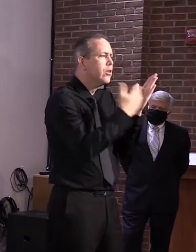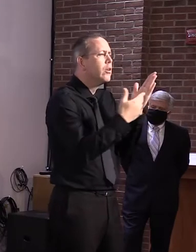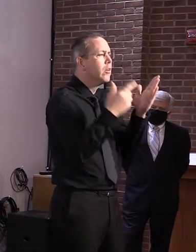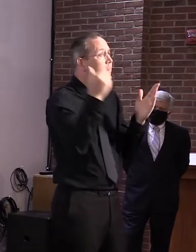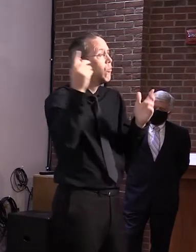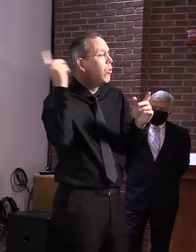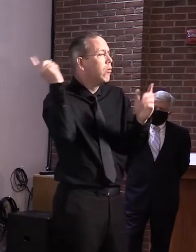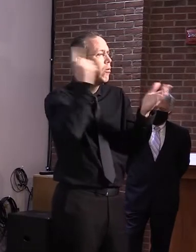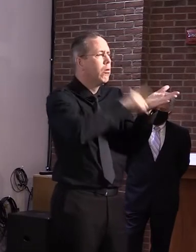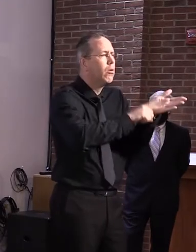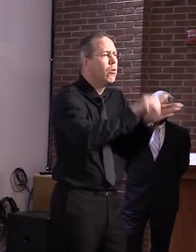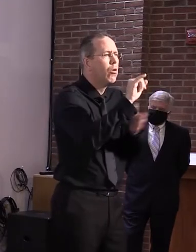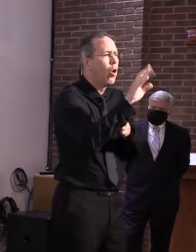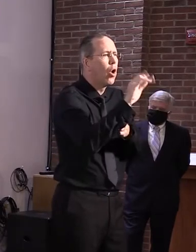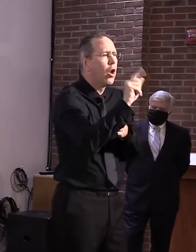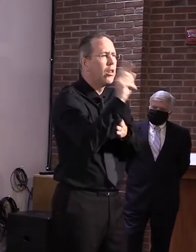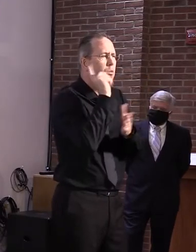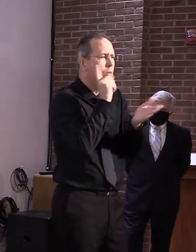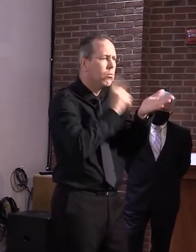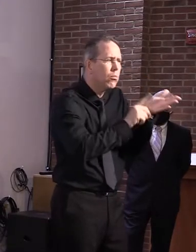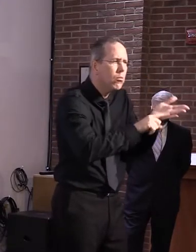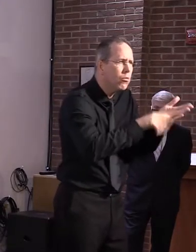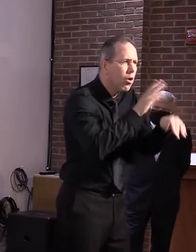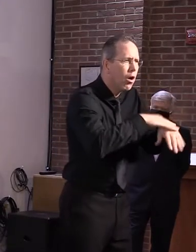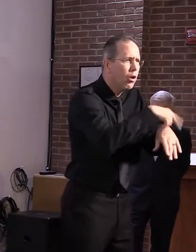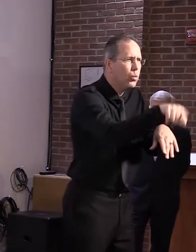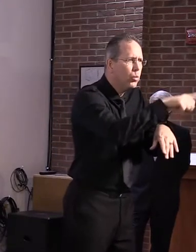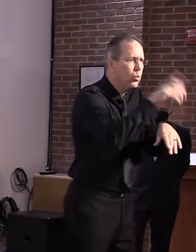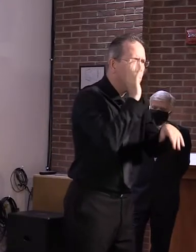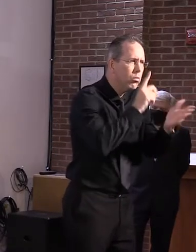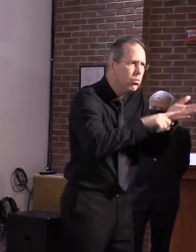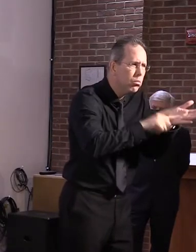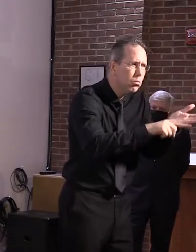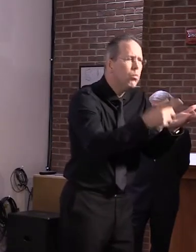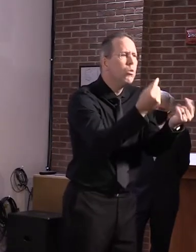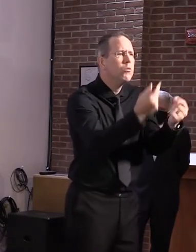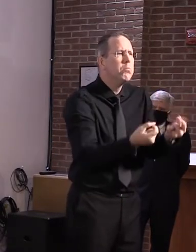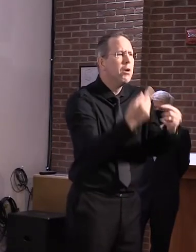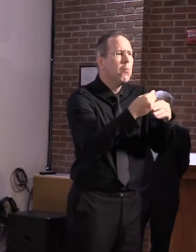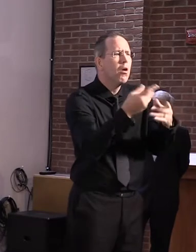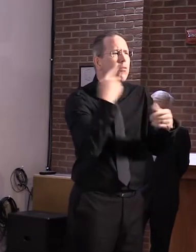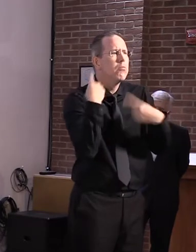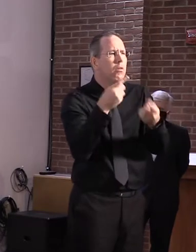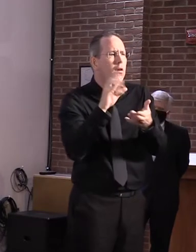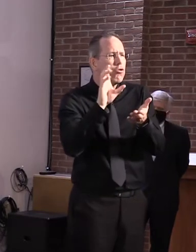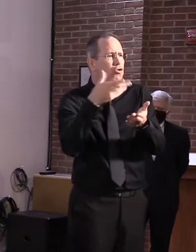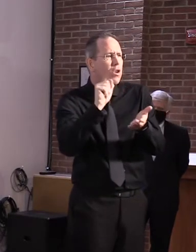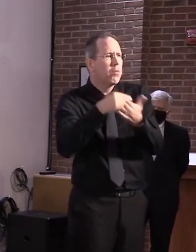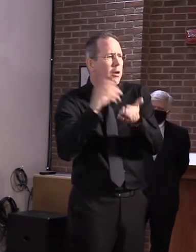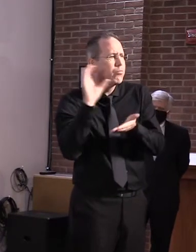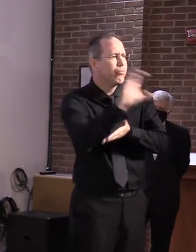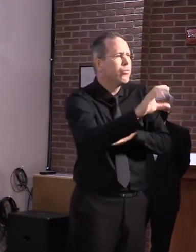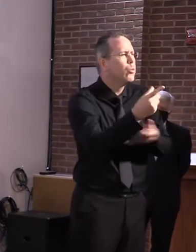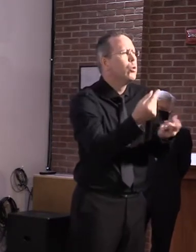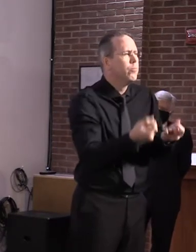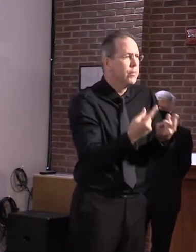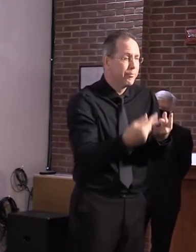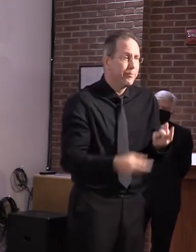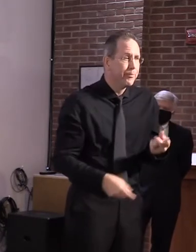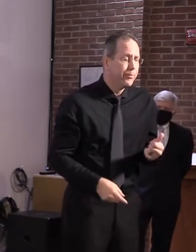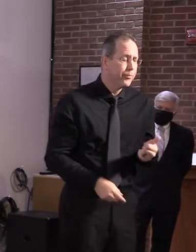Okay. And a question for the governor. As we know, each state has their own requirements for